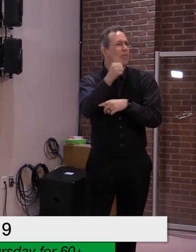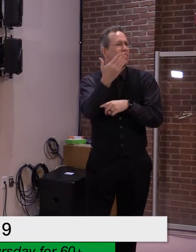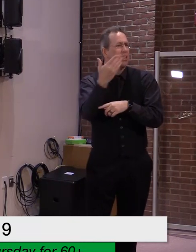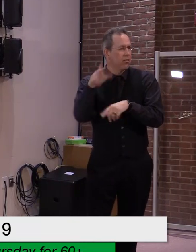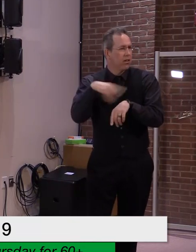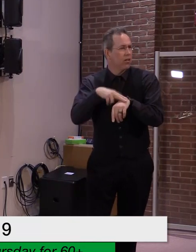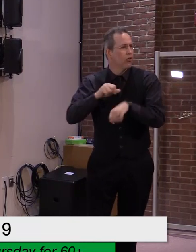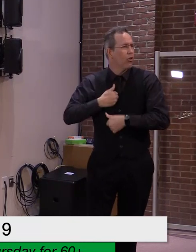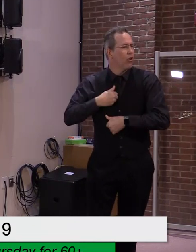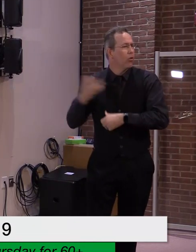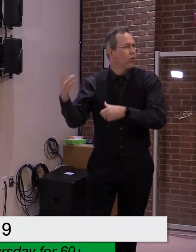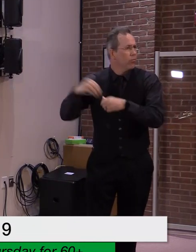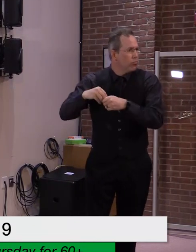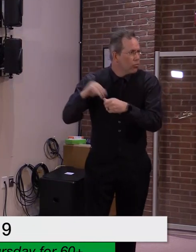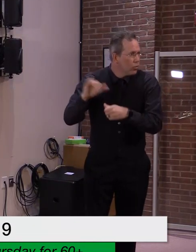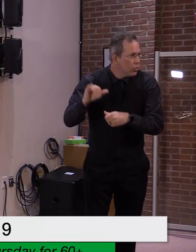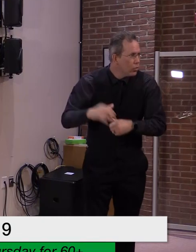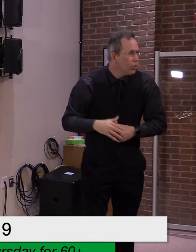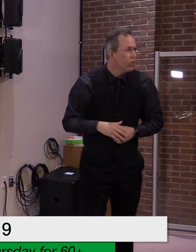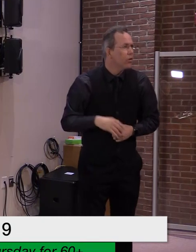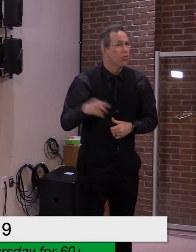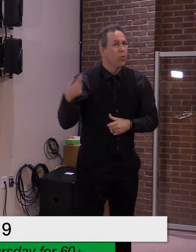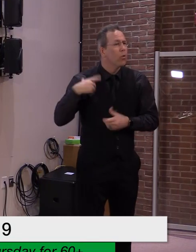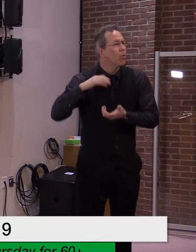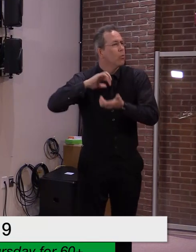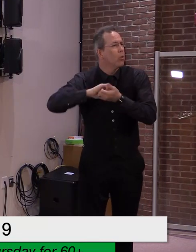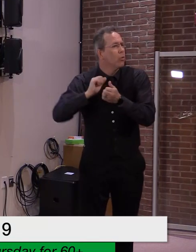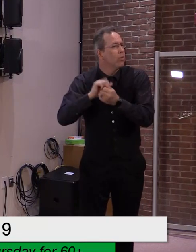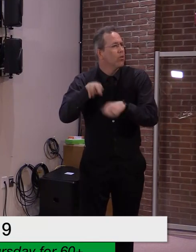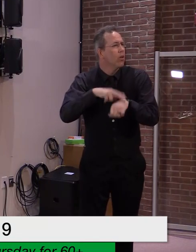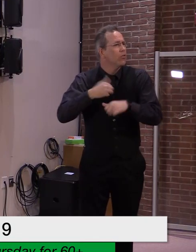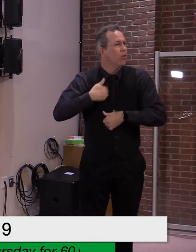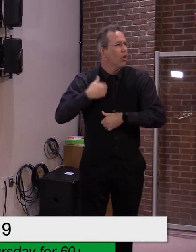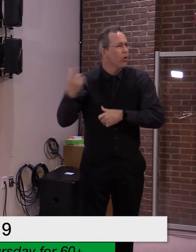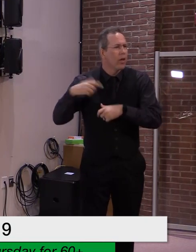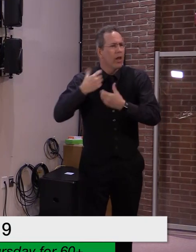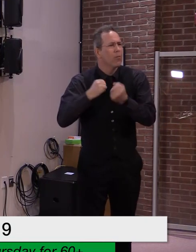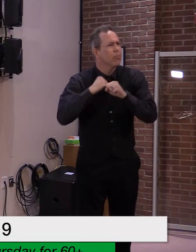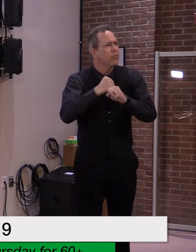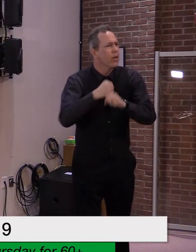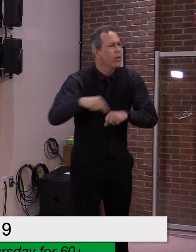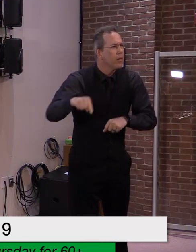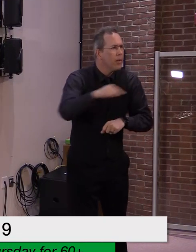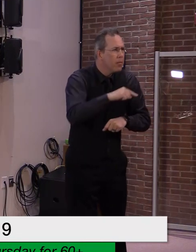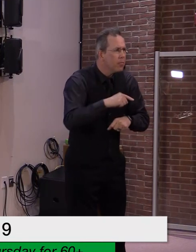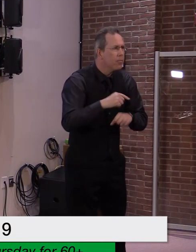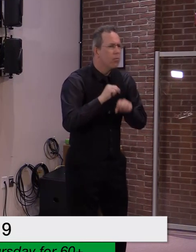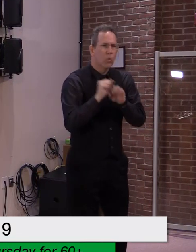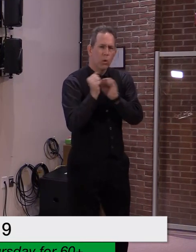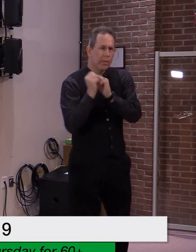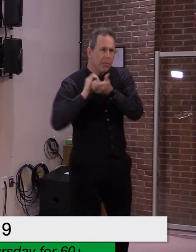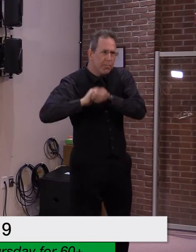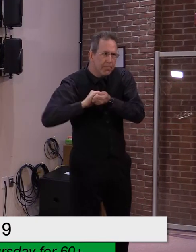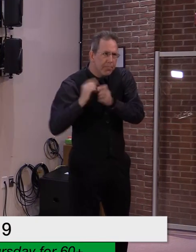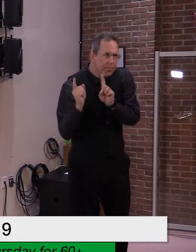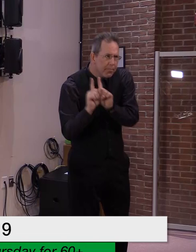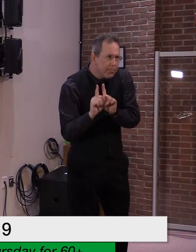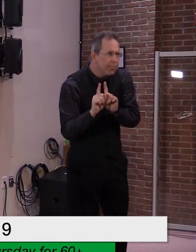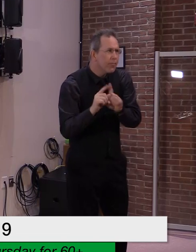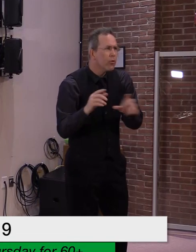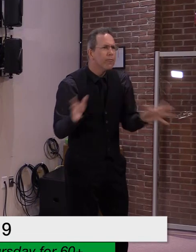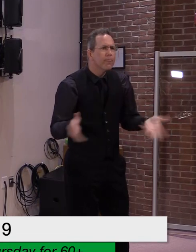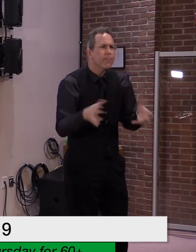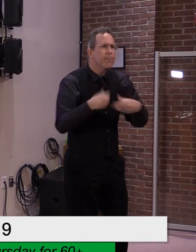National Guard are essential partners in this vaccination process. We have activated the Guard throughout the month